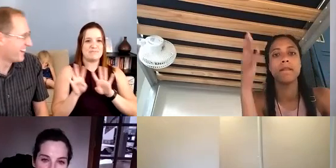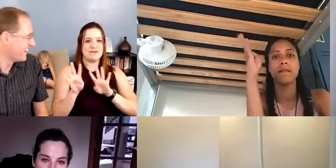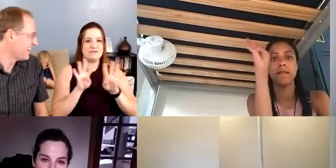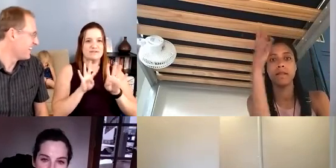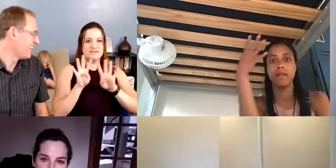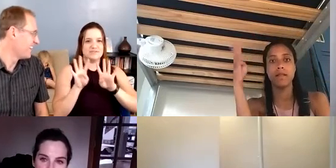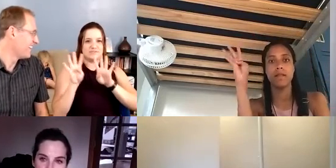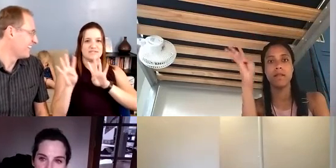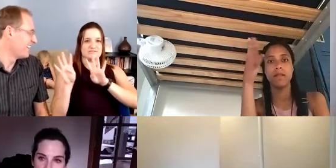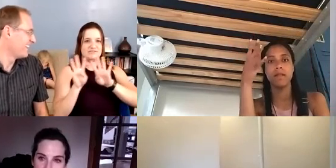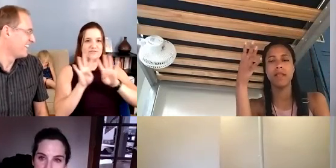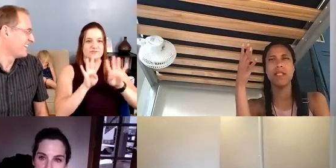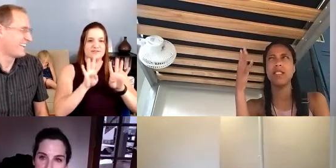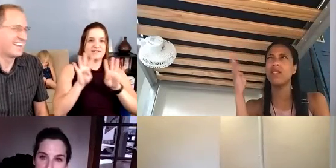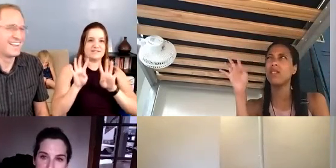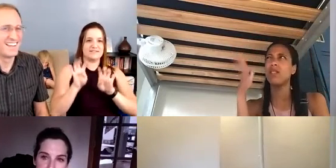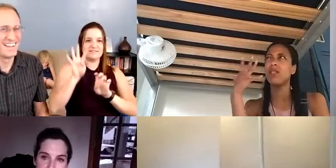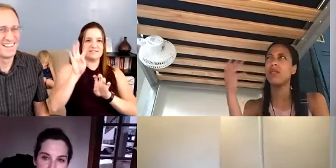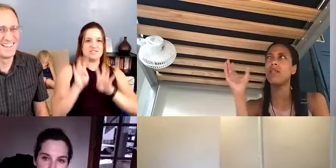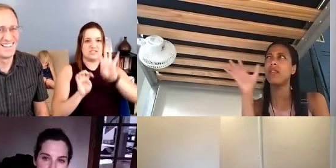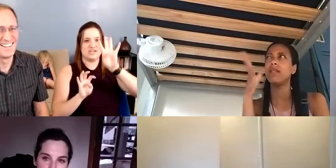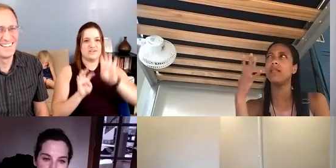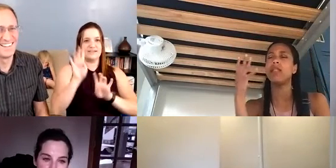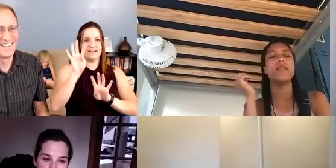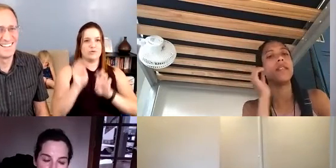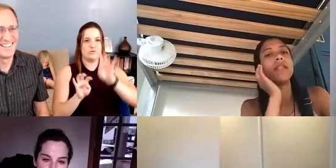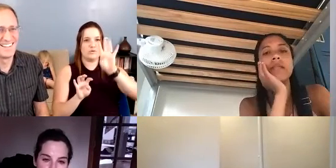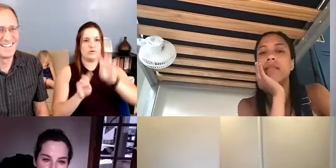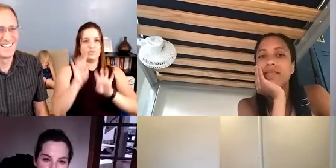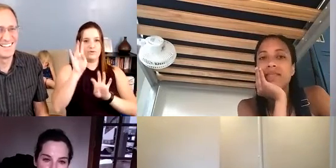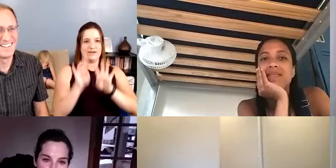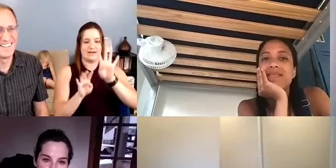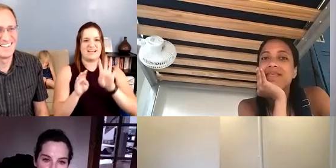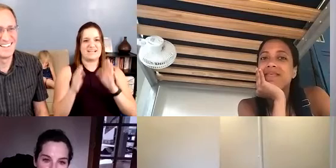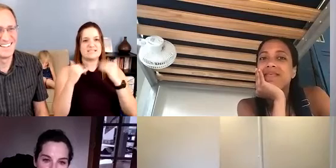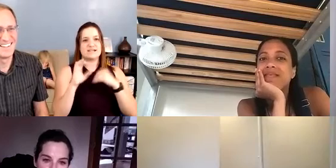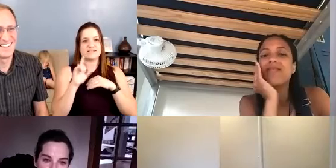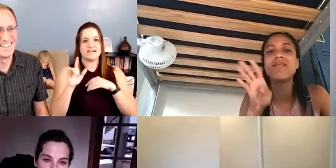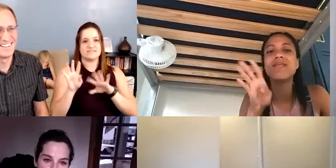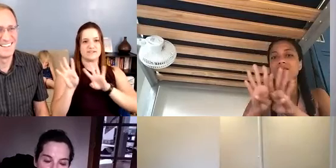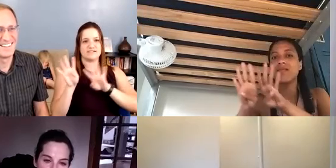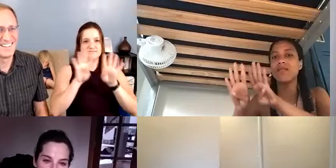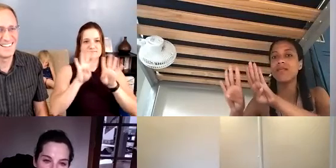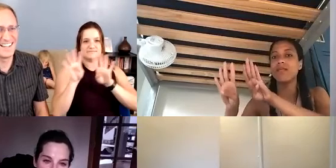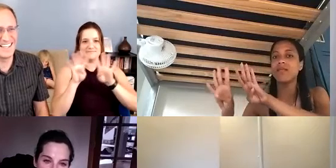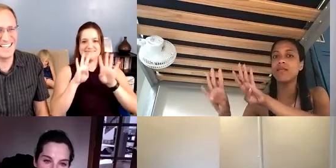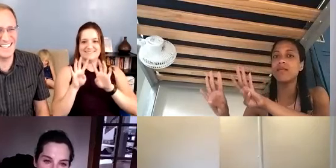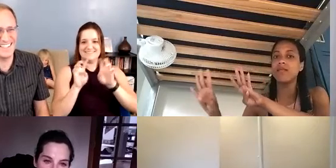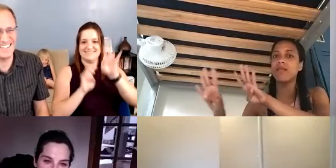Because I'm all doing the different fours, the cheering, woo, and I'm like, it's the next classifier.